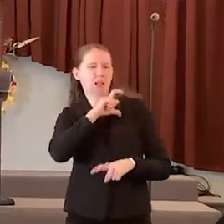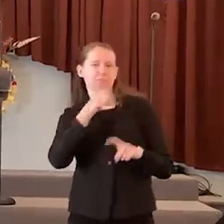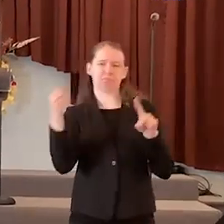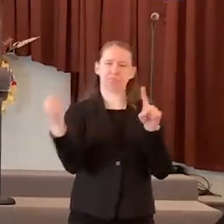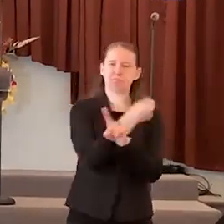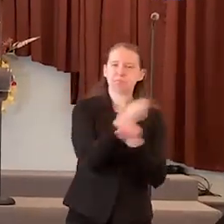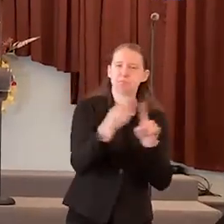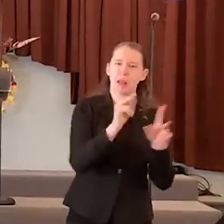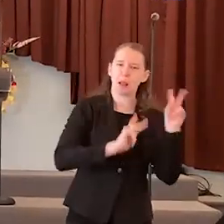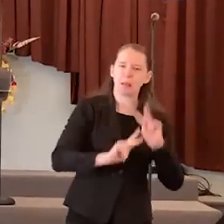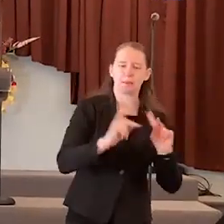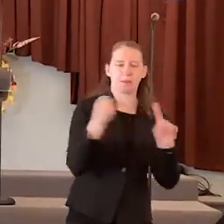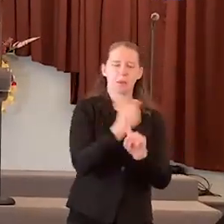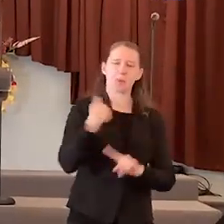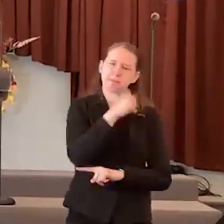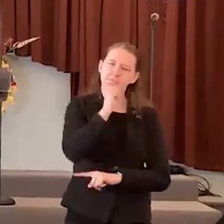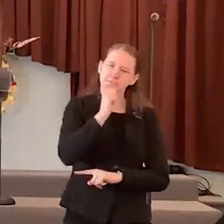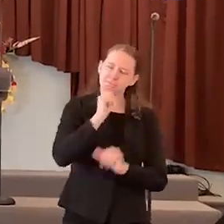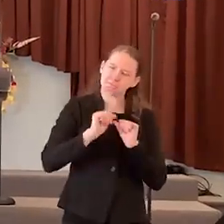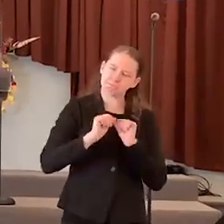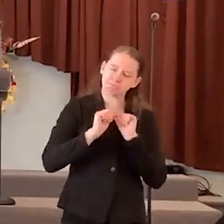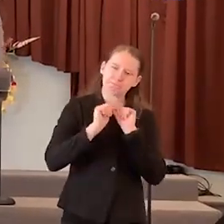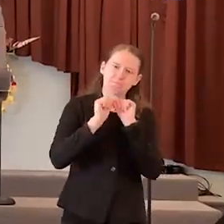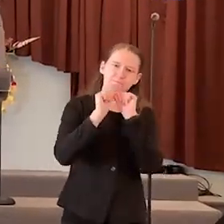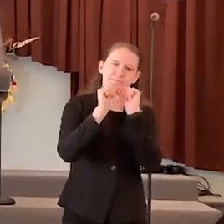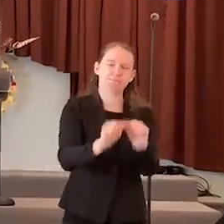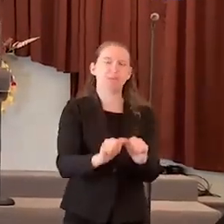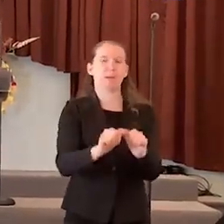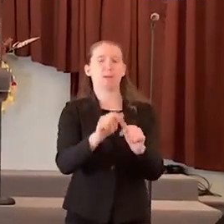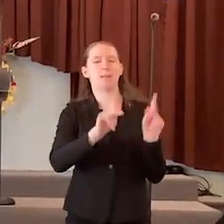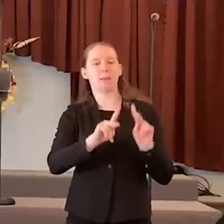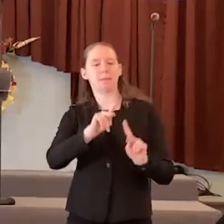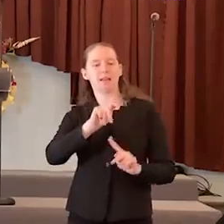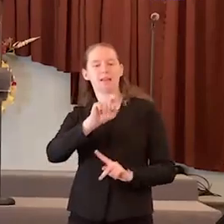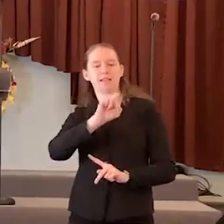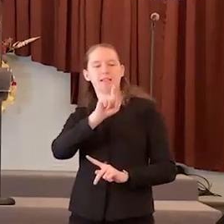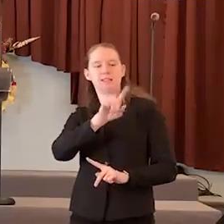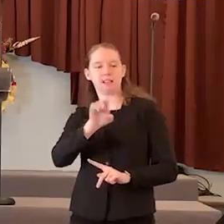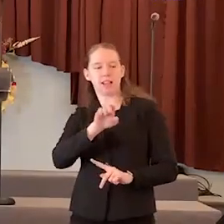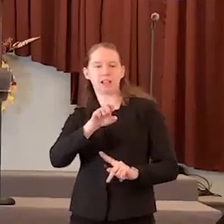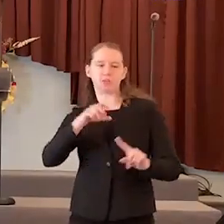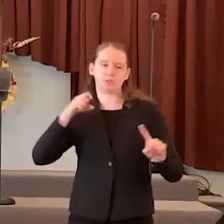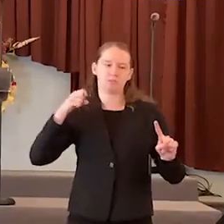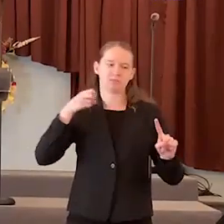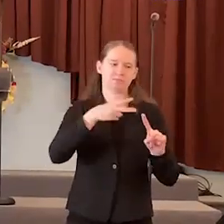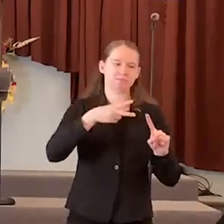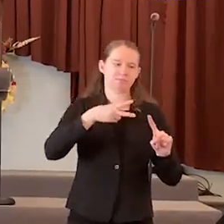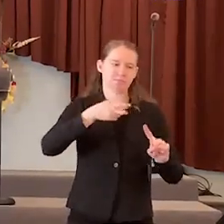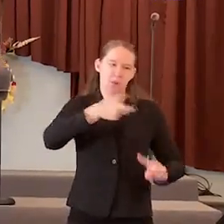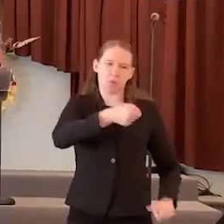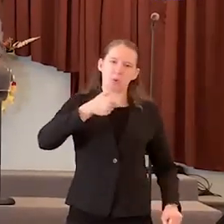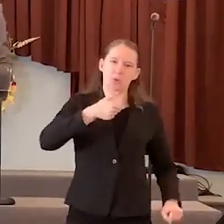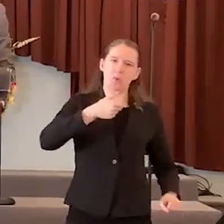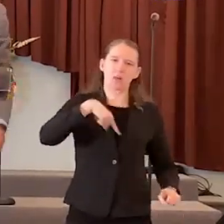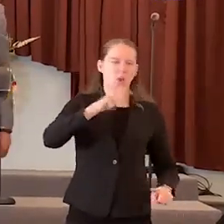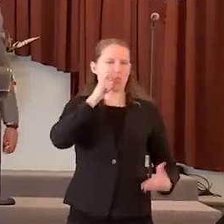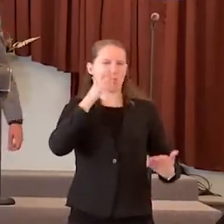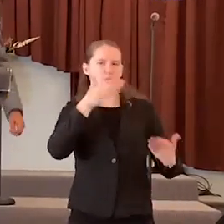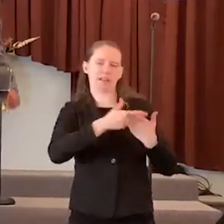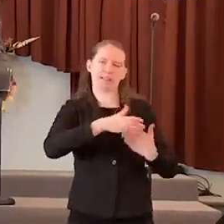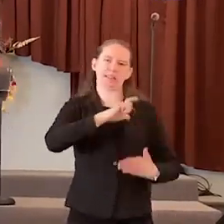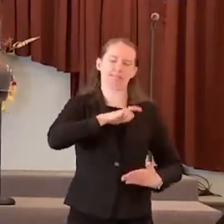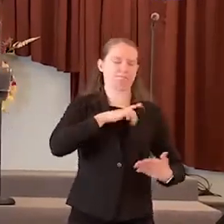officers. He survived being tased by the racist officers. He